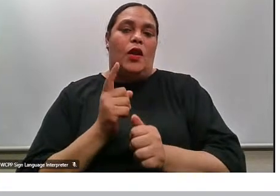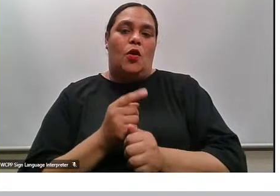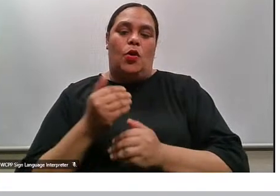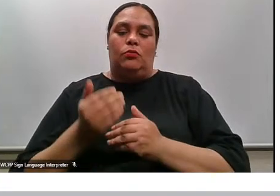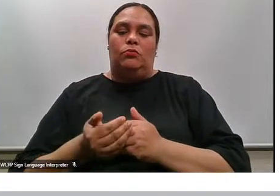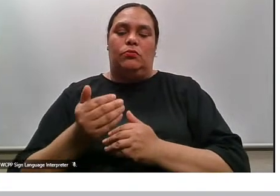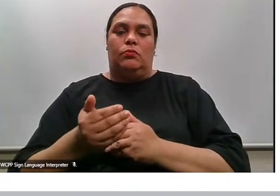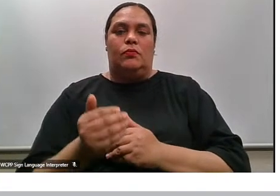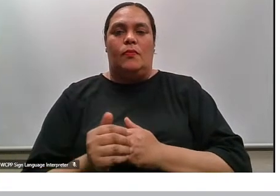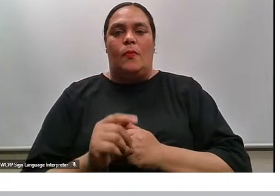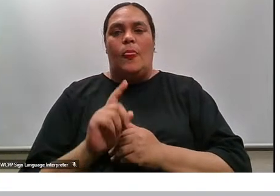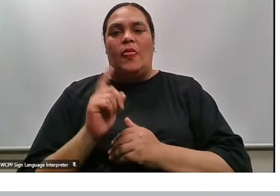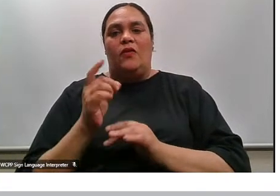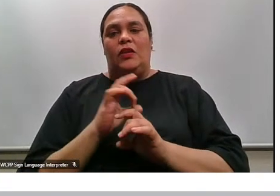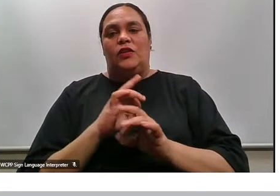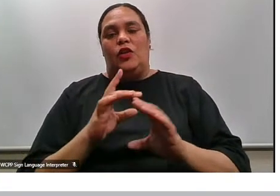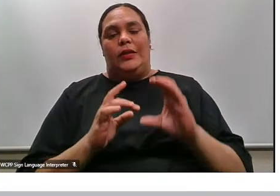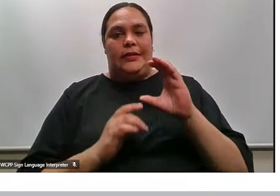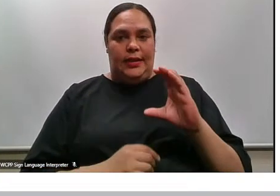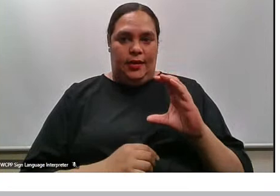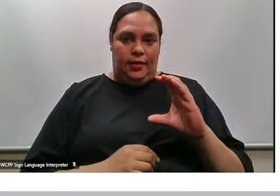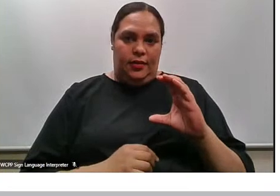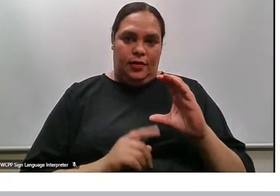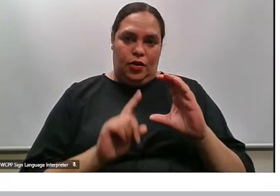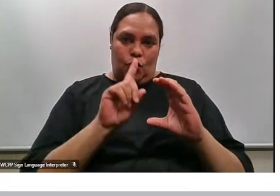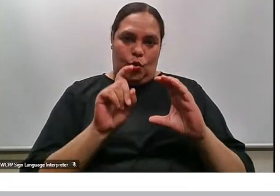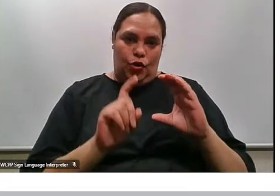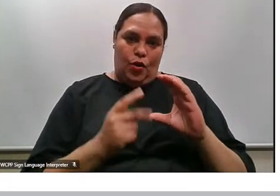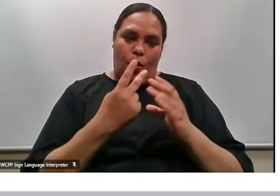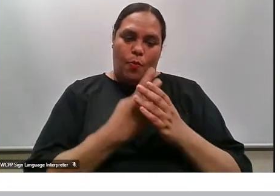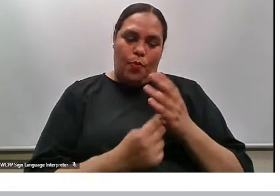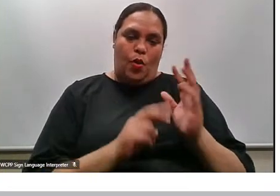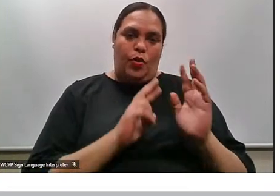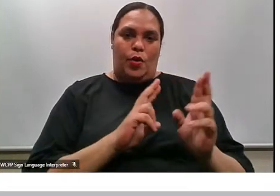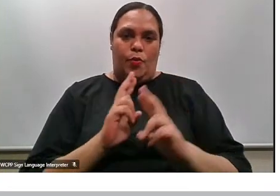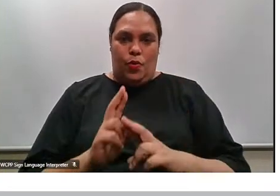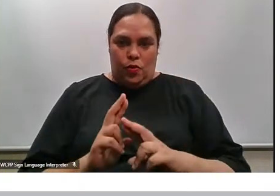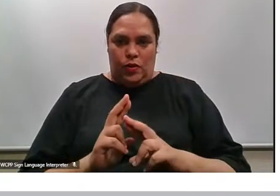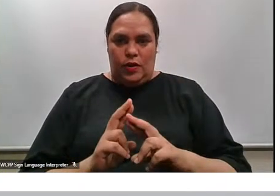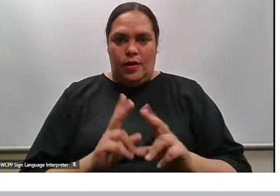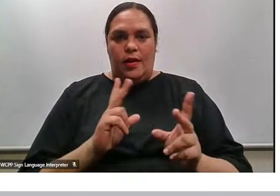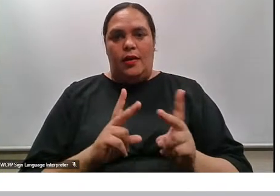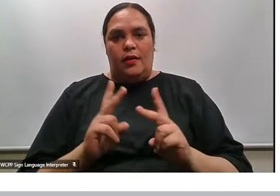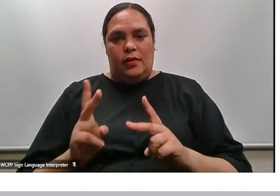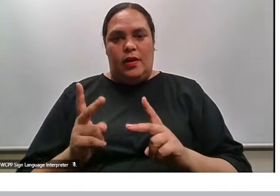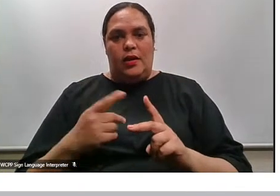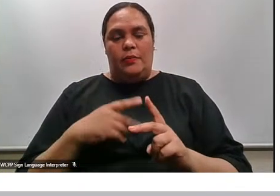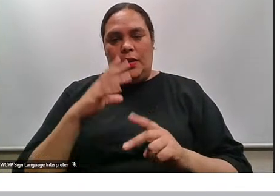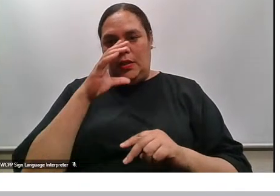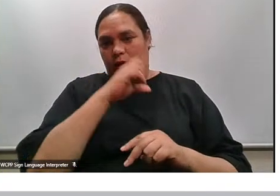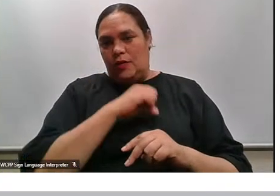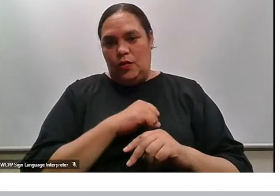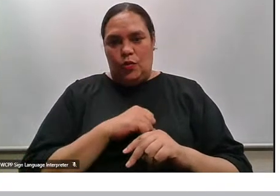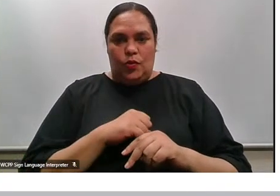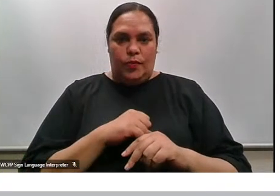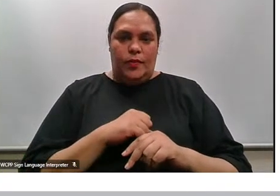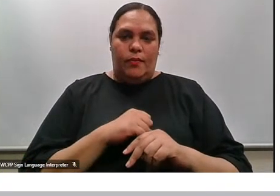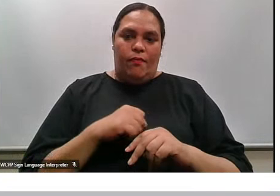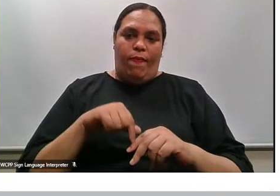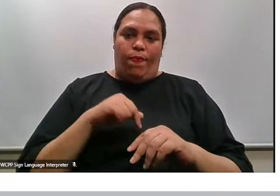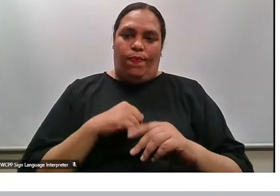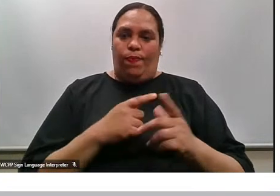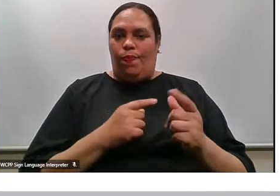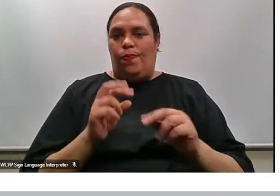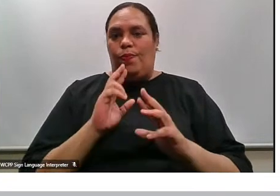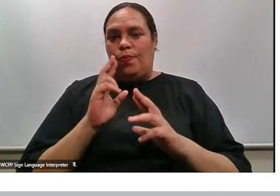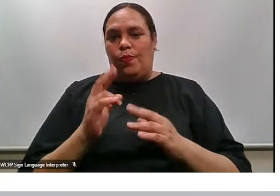of first starting with C of both reports. Again, assuming that we are taking the